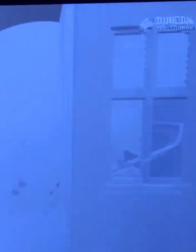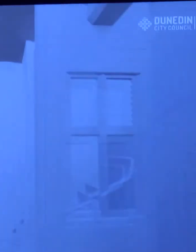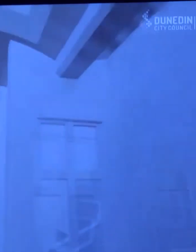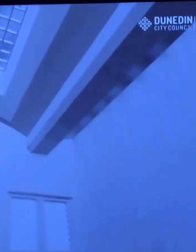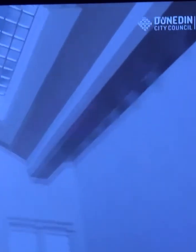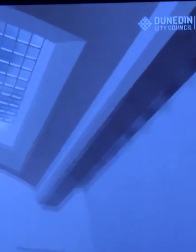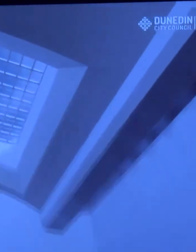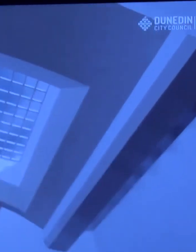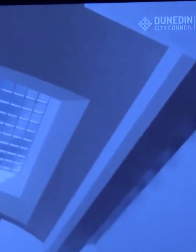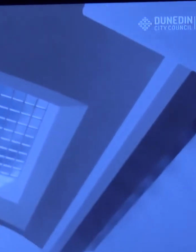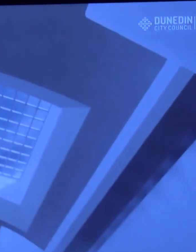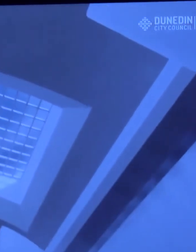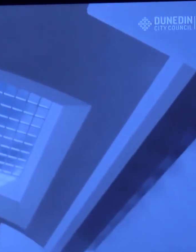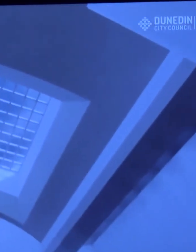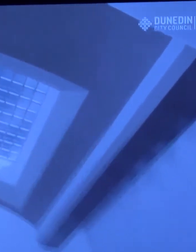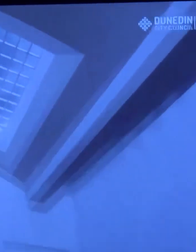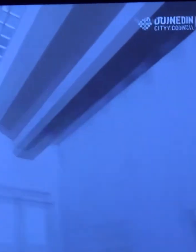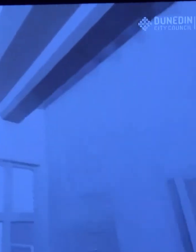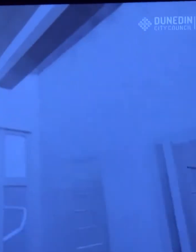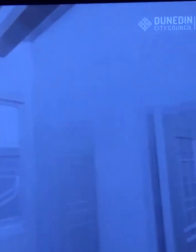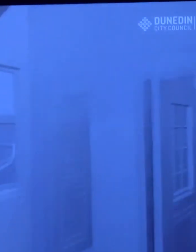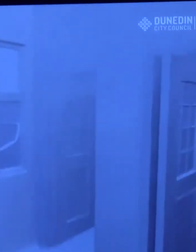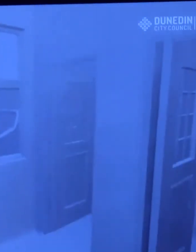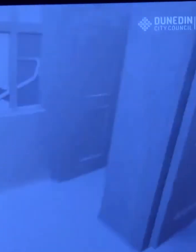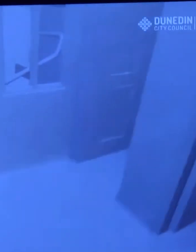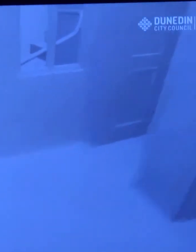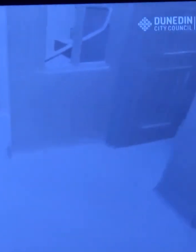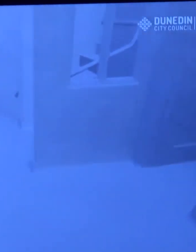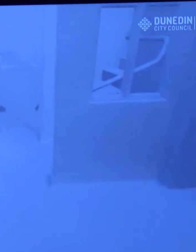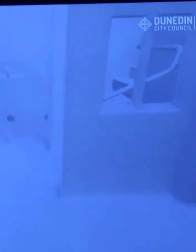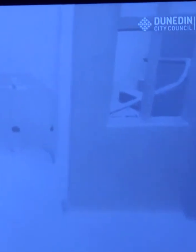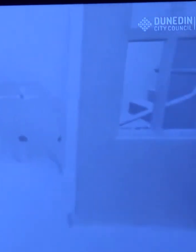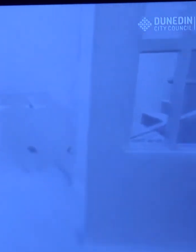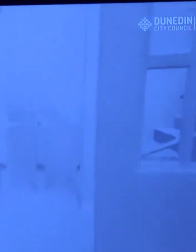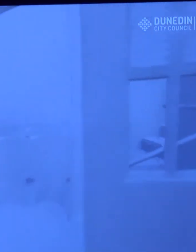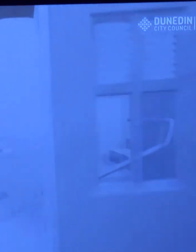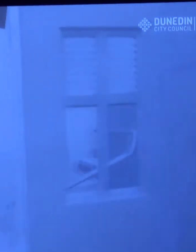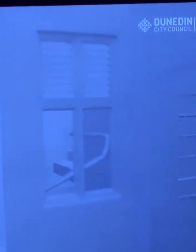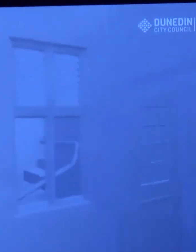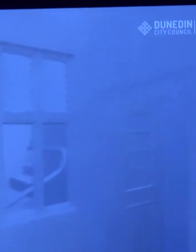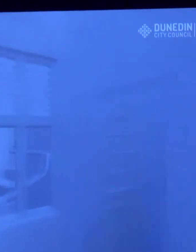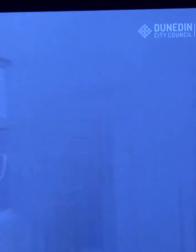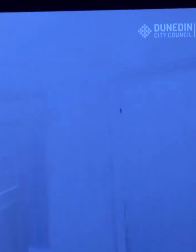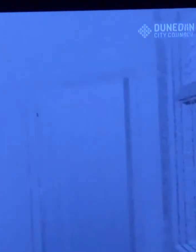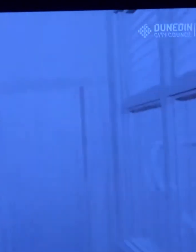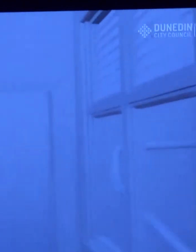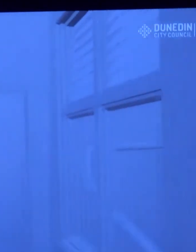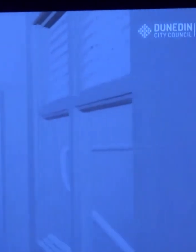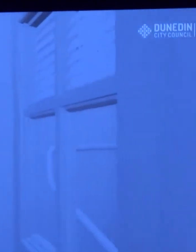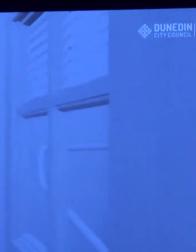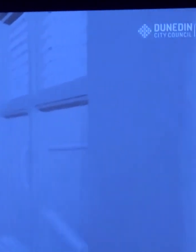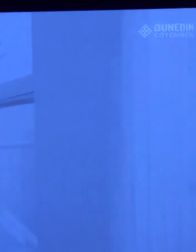And at this stage, this is all white. None of the materials have been put in, and you can see the beautiful skylights and that went to the above ground. So